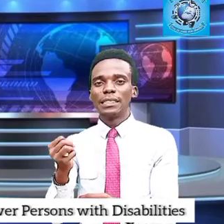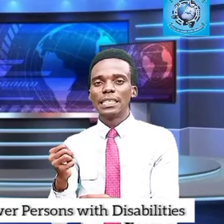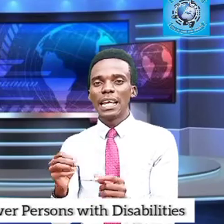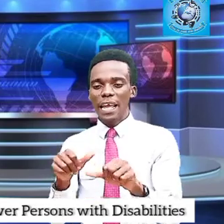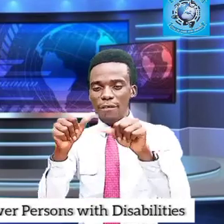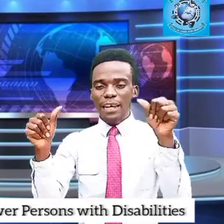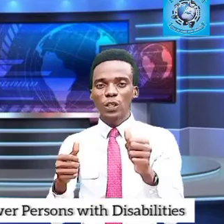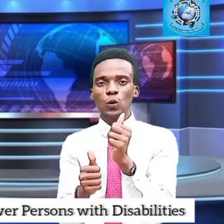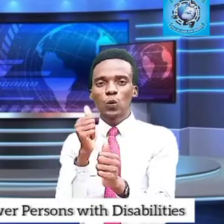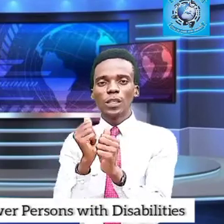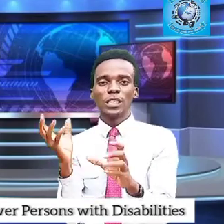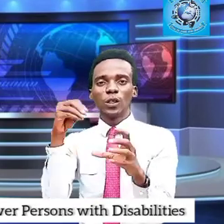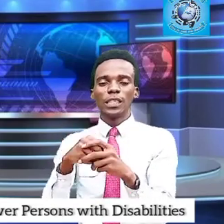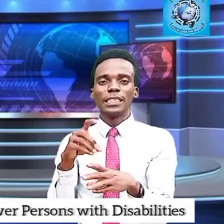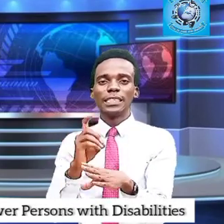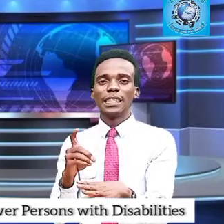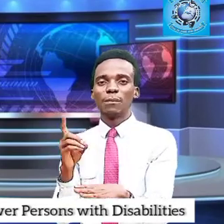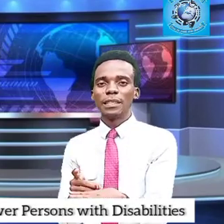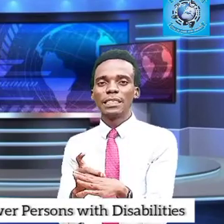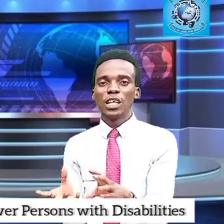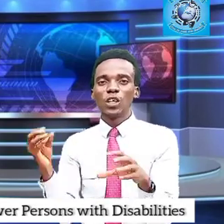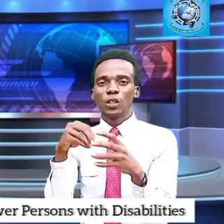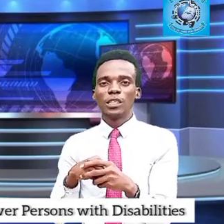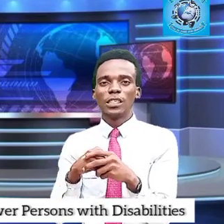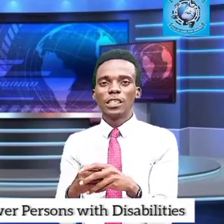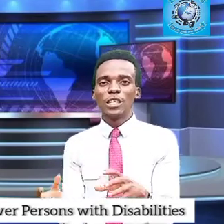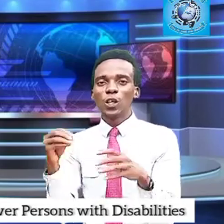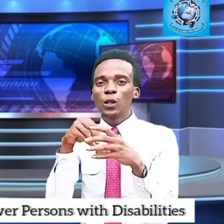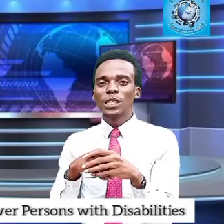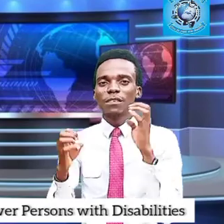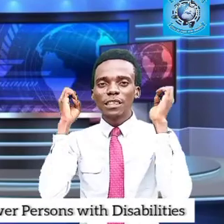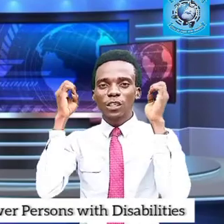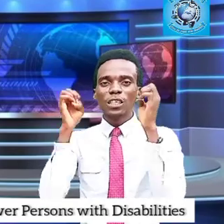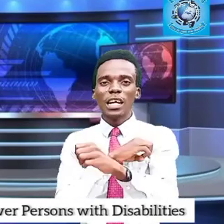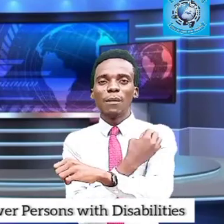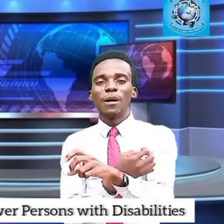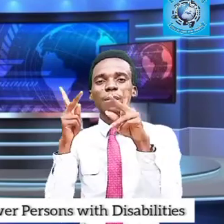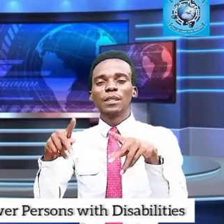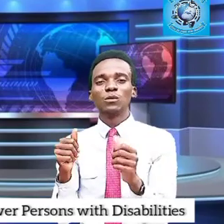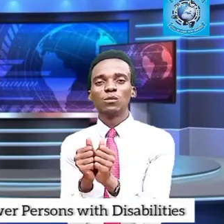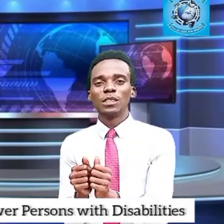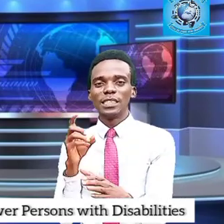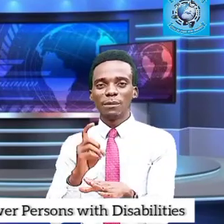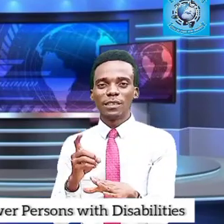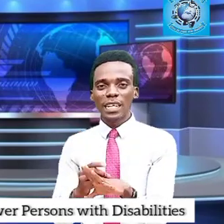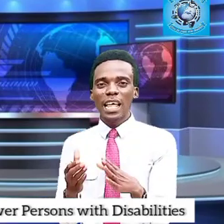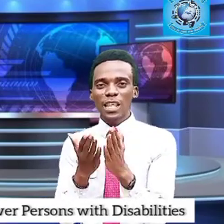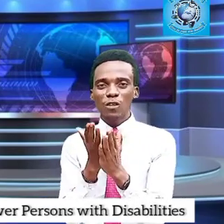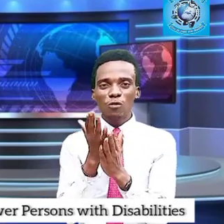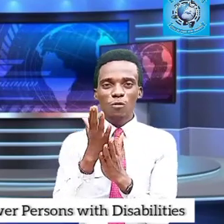included disability inclusion, inclusive education, empowering persons with disabilities through